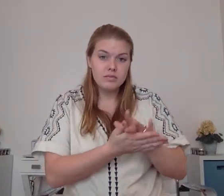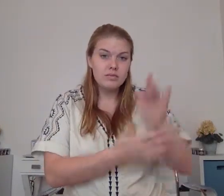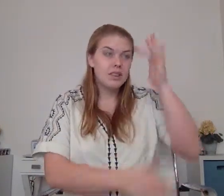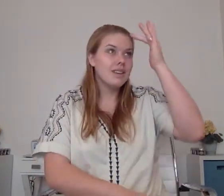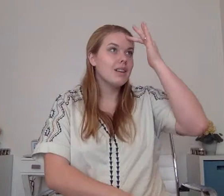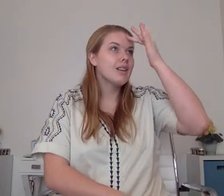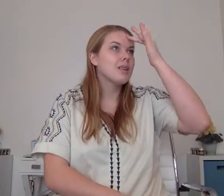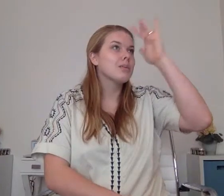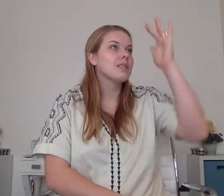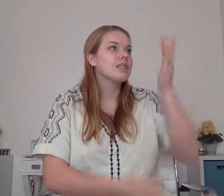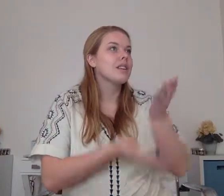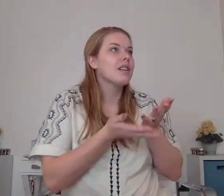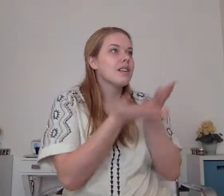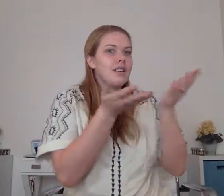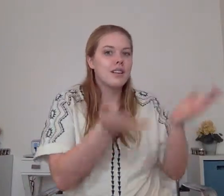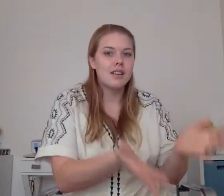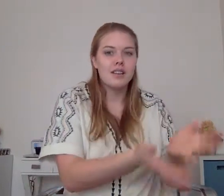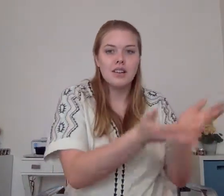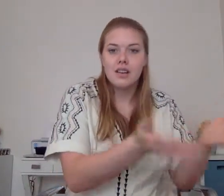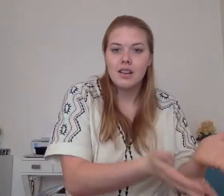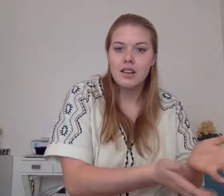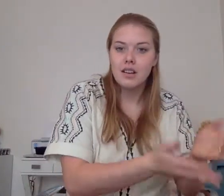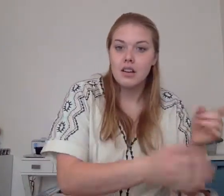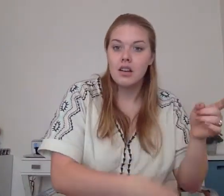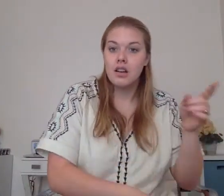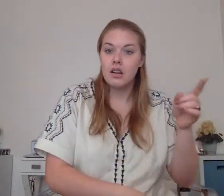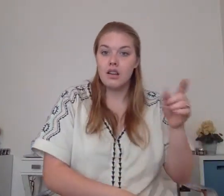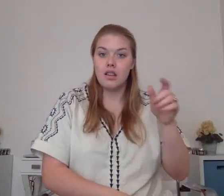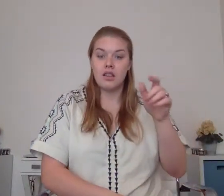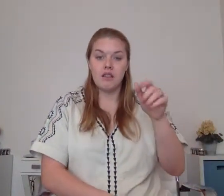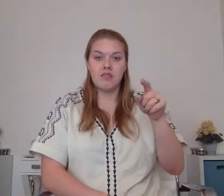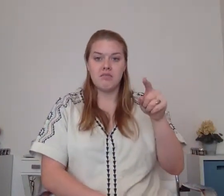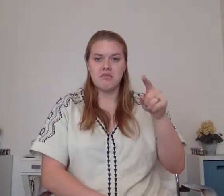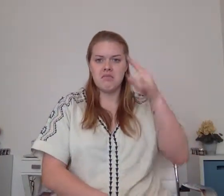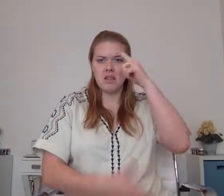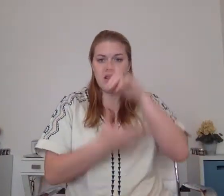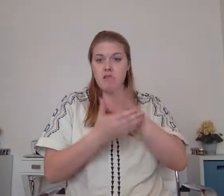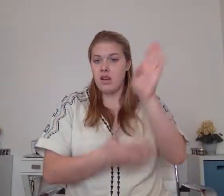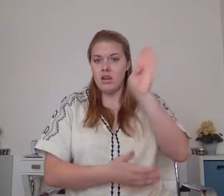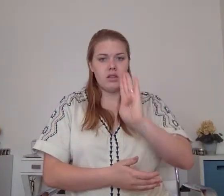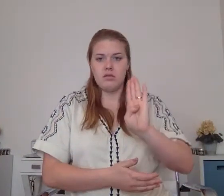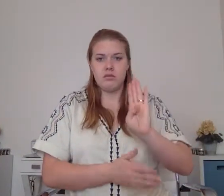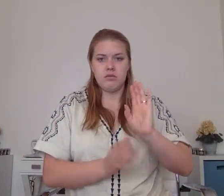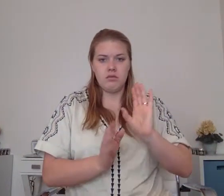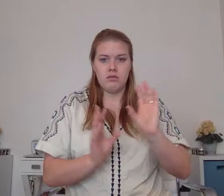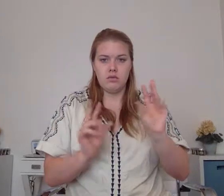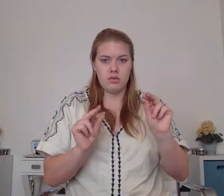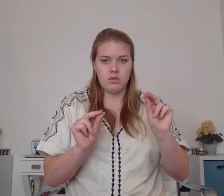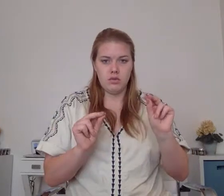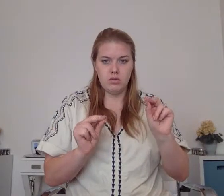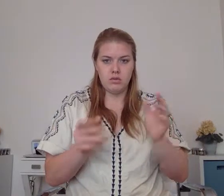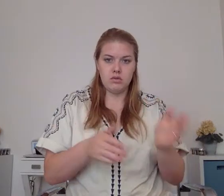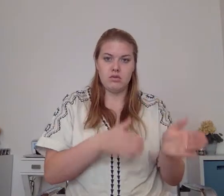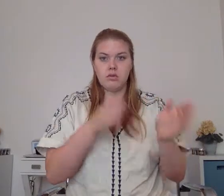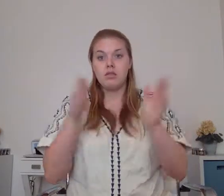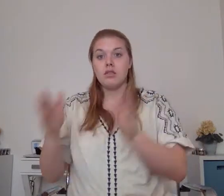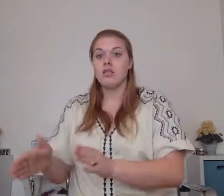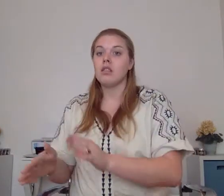nourished, you see one atheist scholar competing with a firmly theist scholar, but it's not a